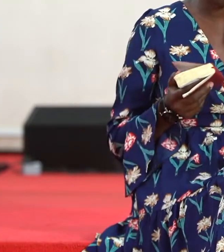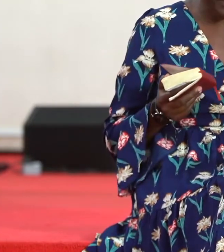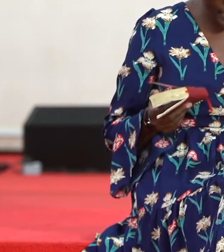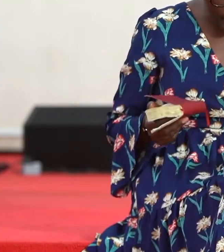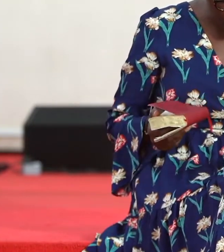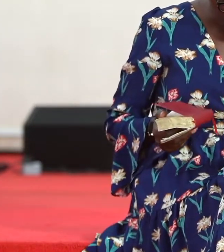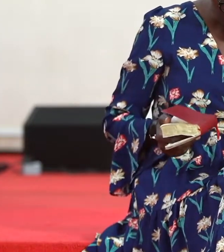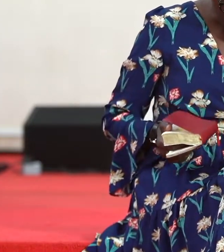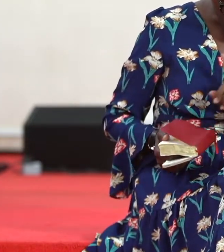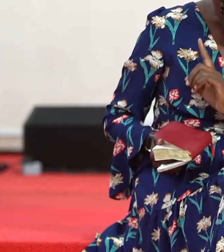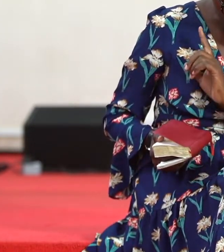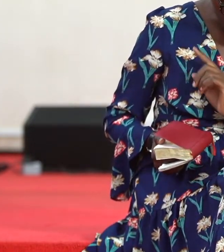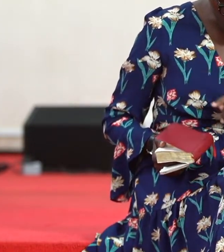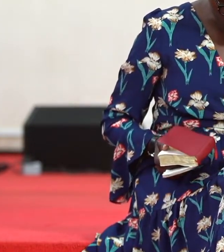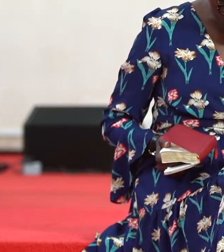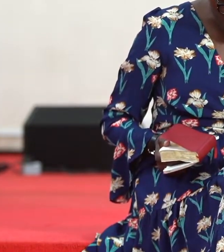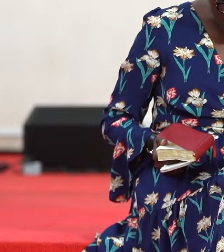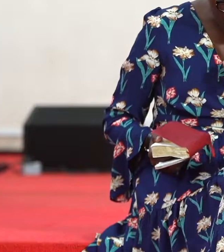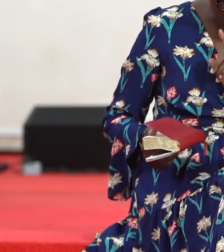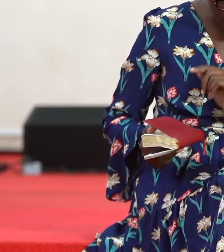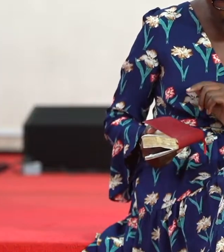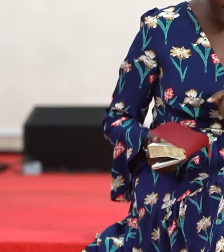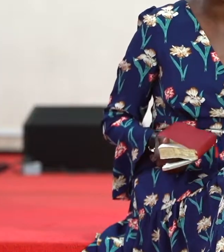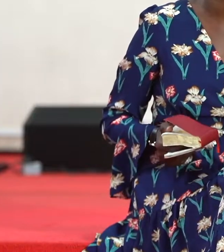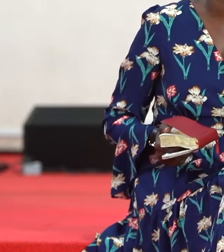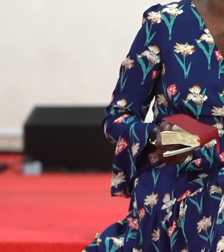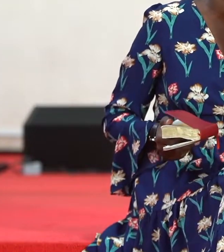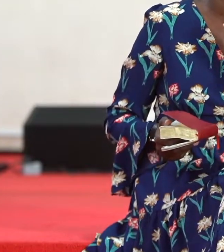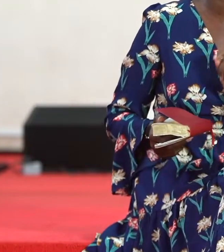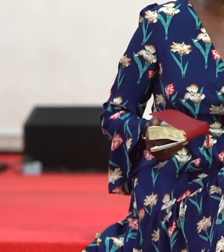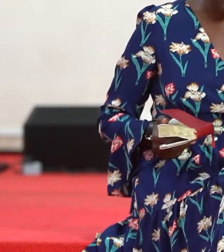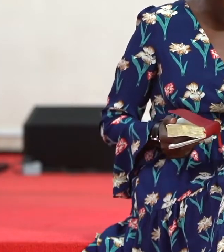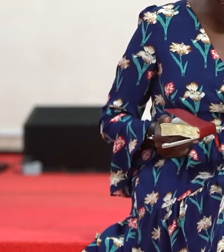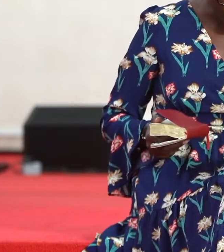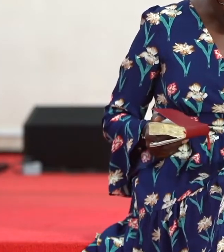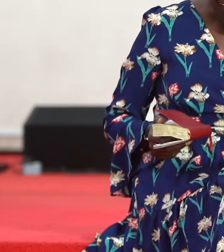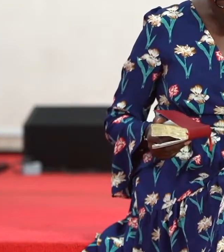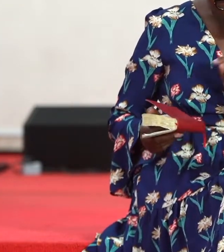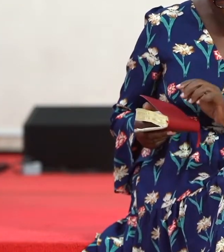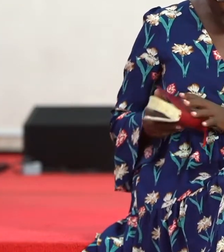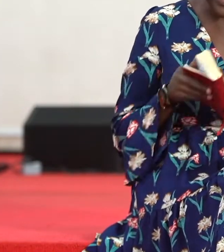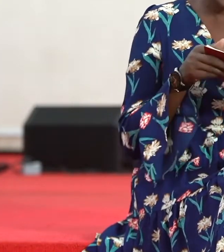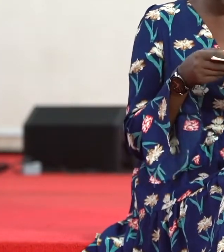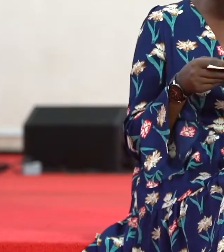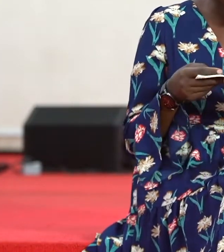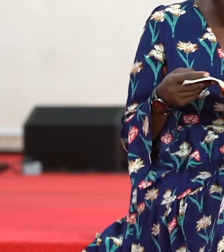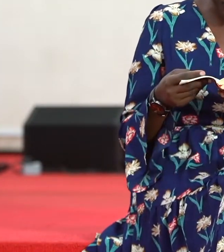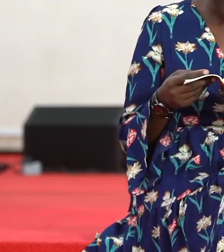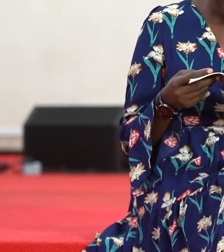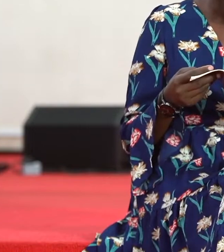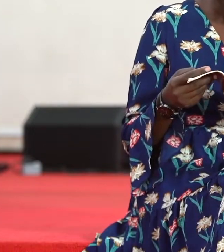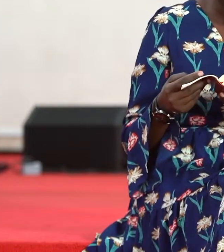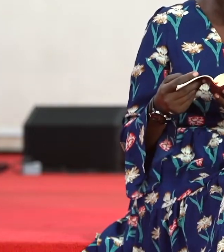package of blessing. And I want us to look at some of these blessings that God has blessed us with. The first one is in verse